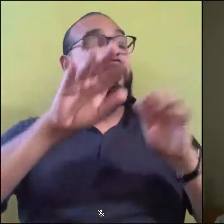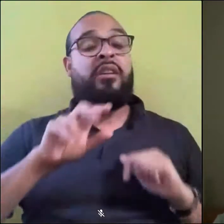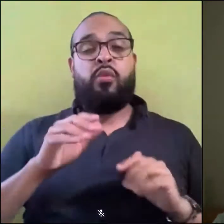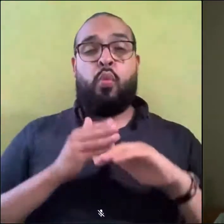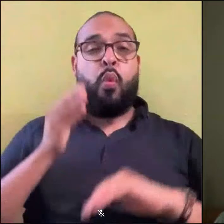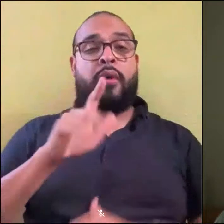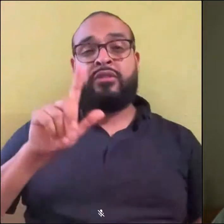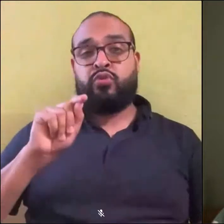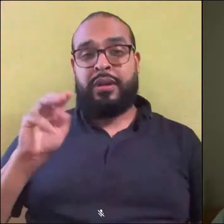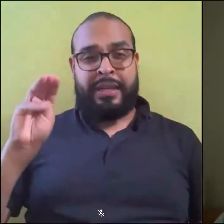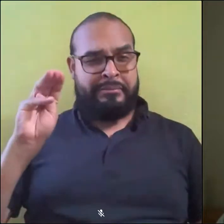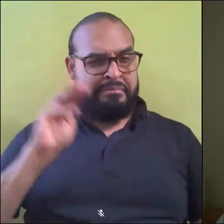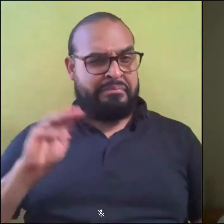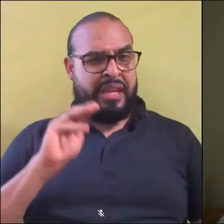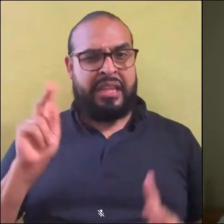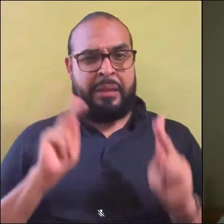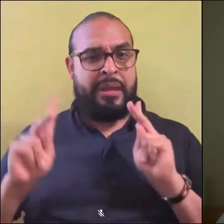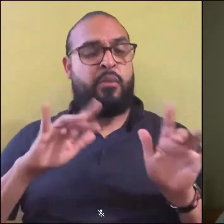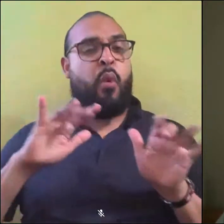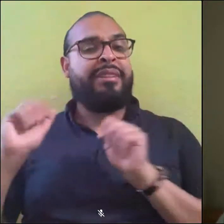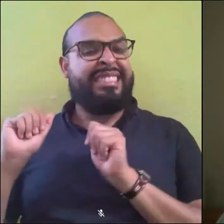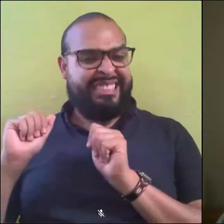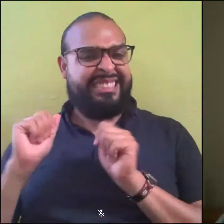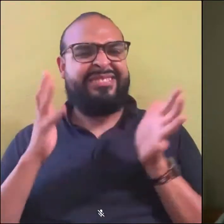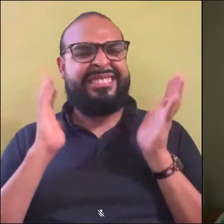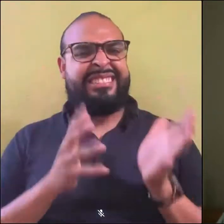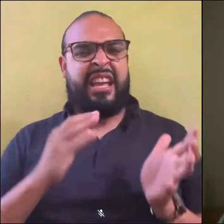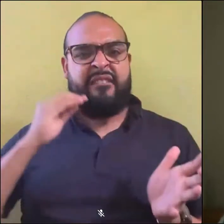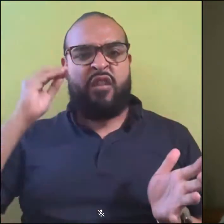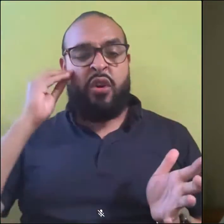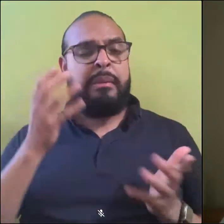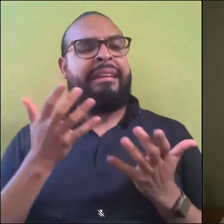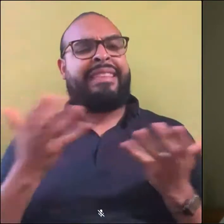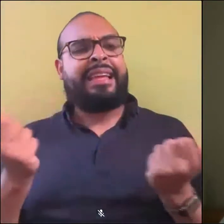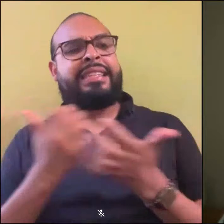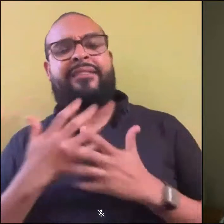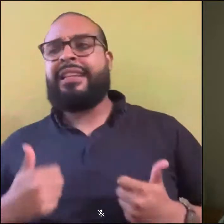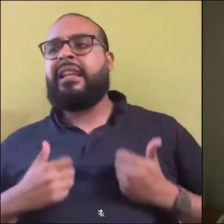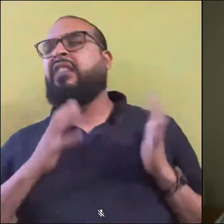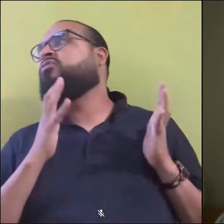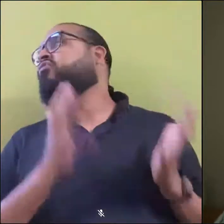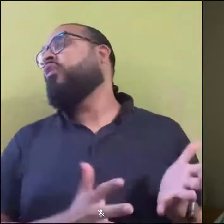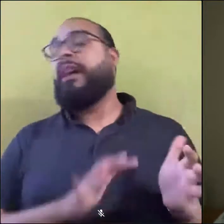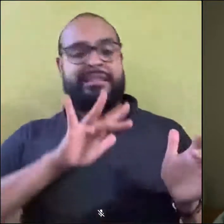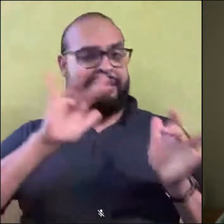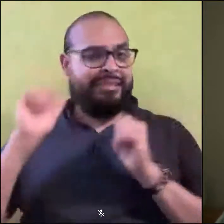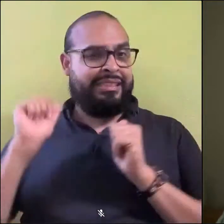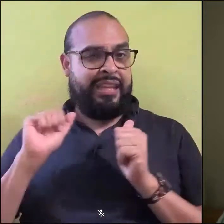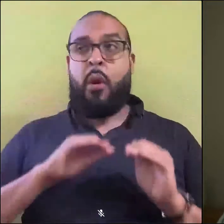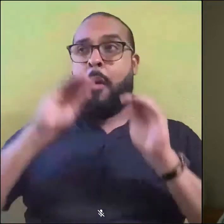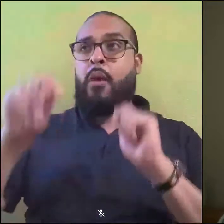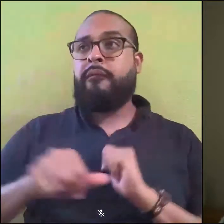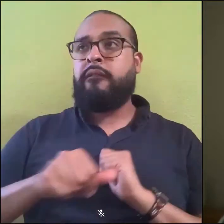homes, they leave all their belongings, and they go to another country. Also, not only is there this kind of